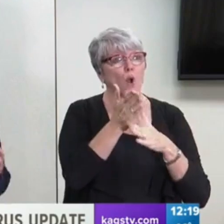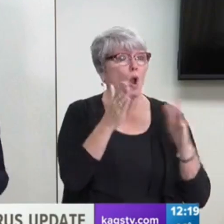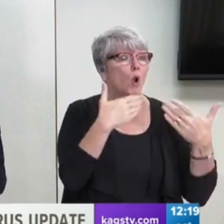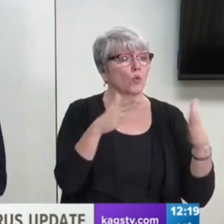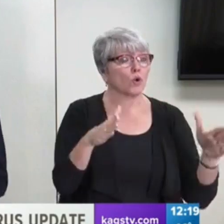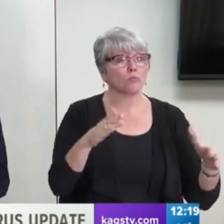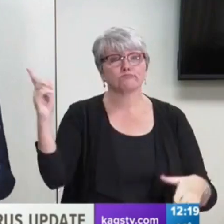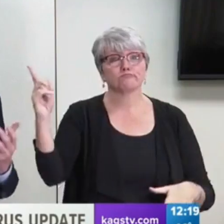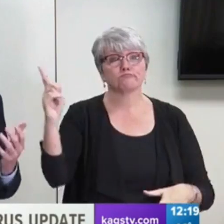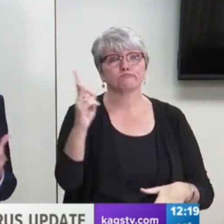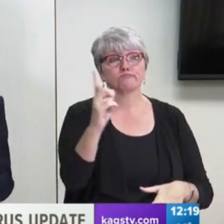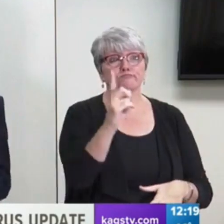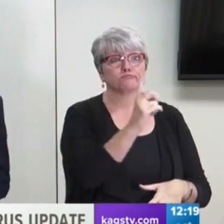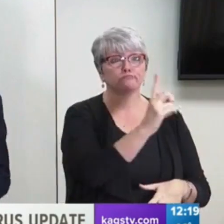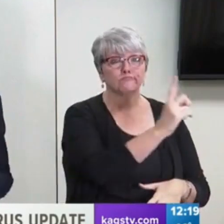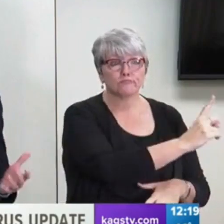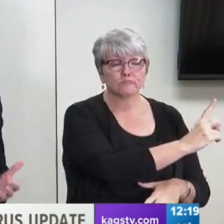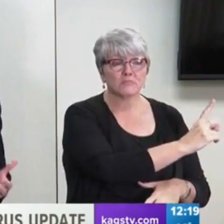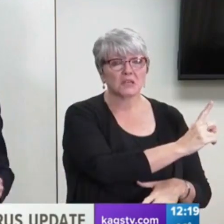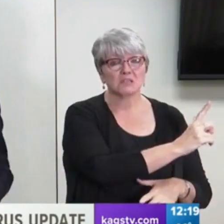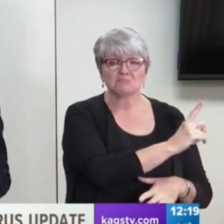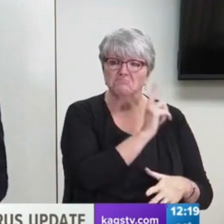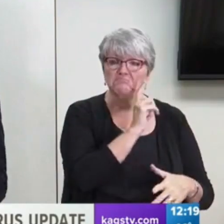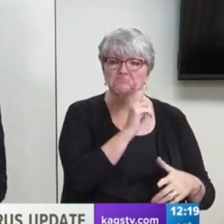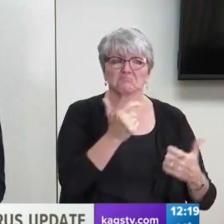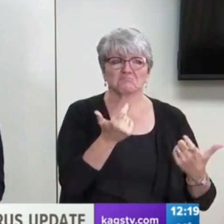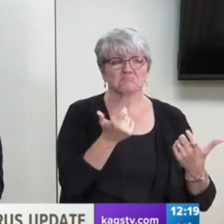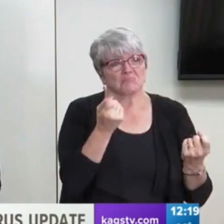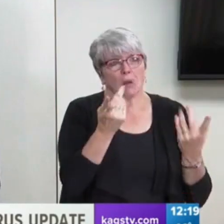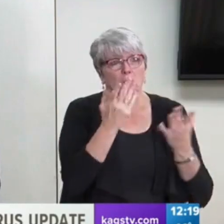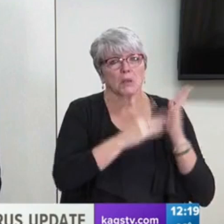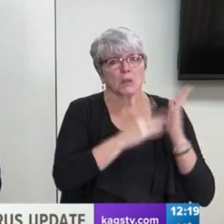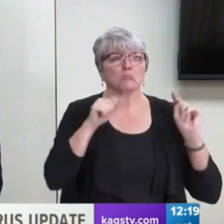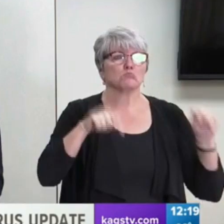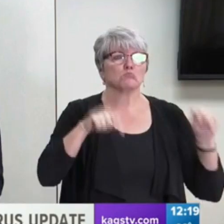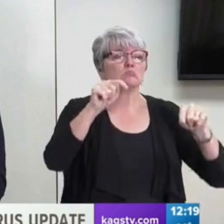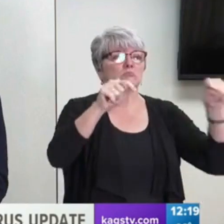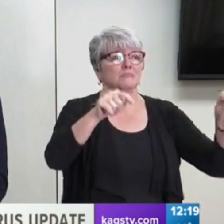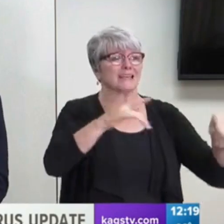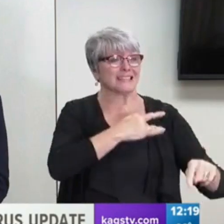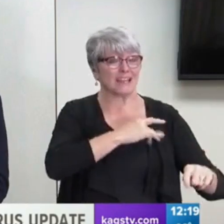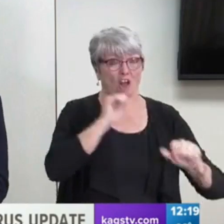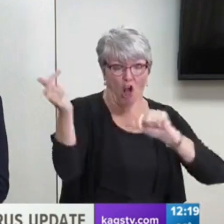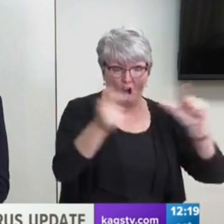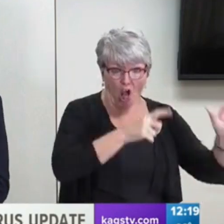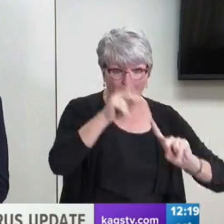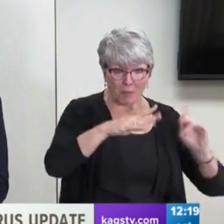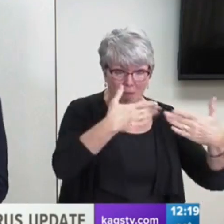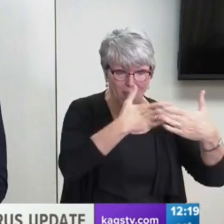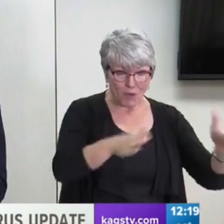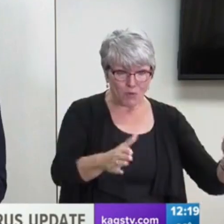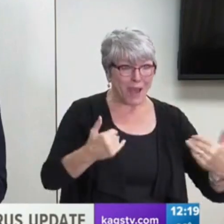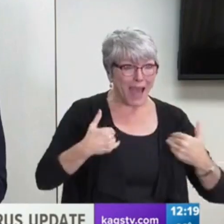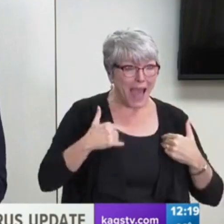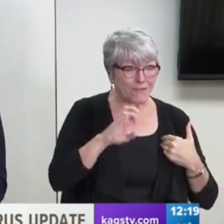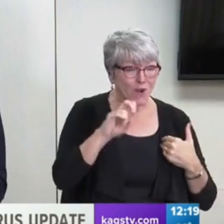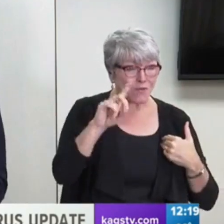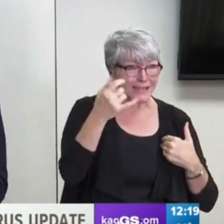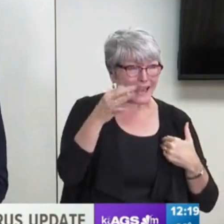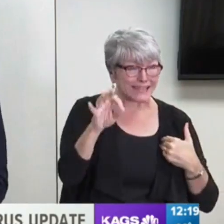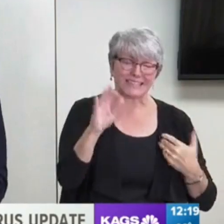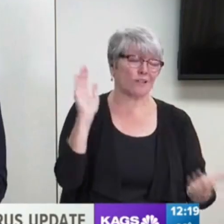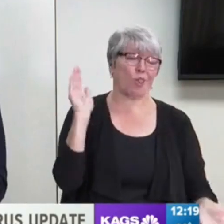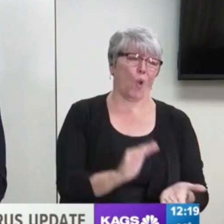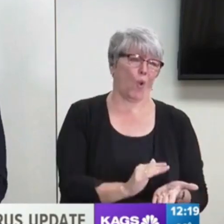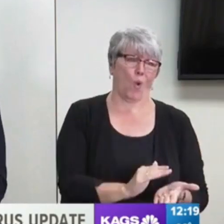room that is, you know, is reasonably populated, you may say, the likelihood of everybody in that room getting COVID-19 is very